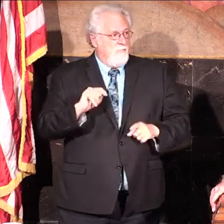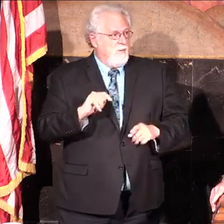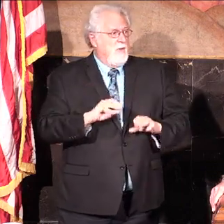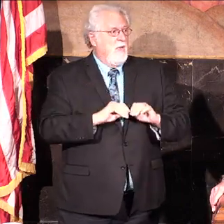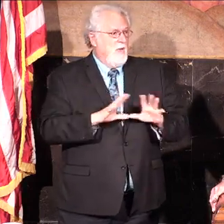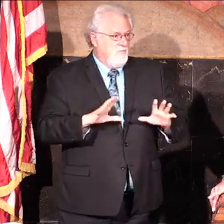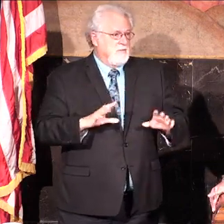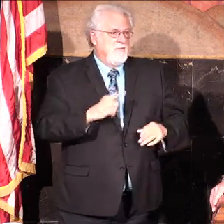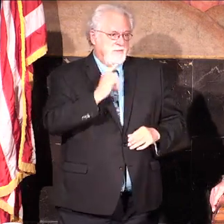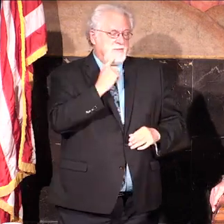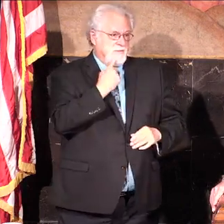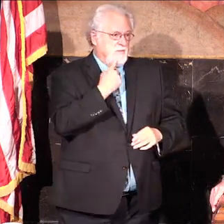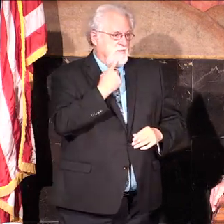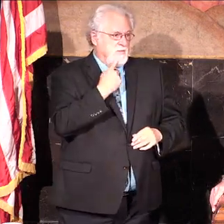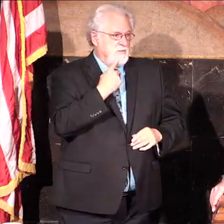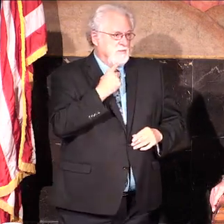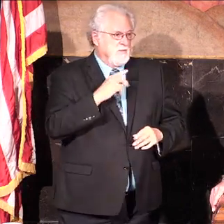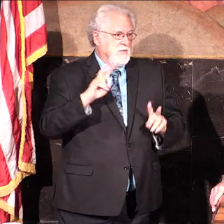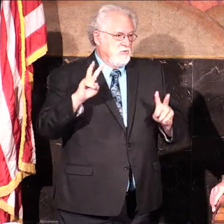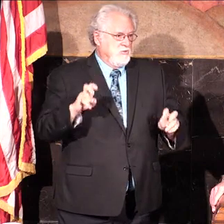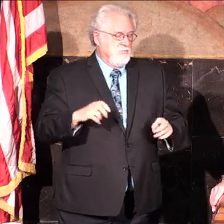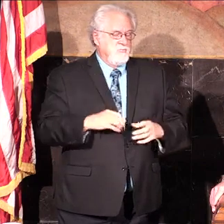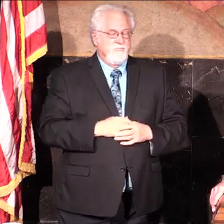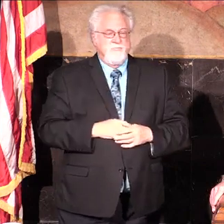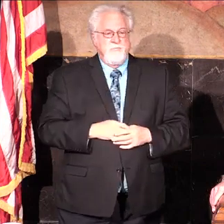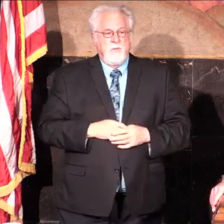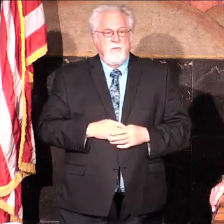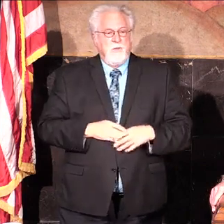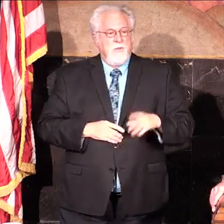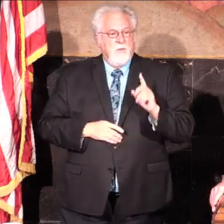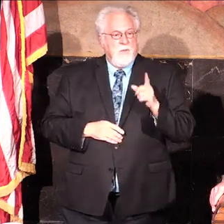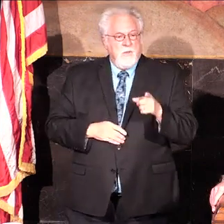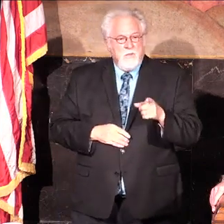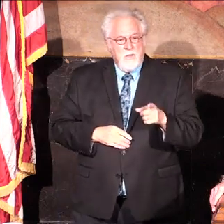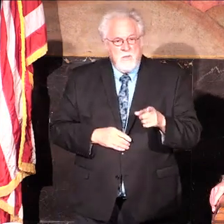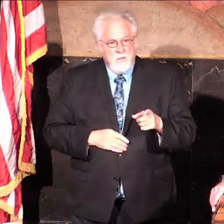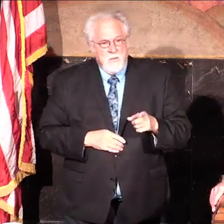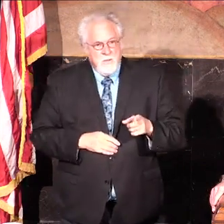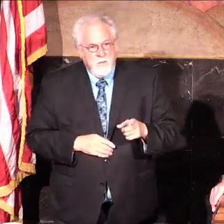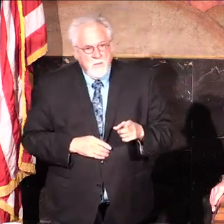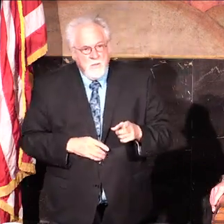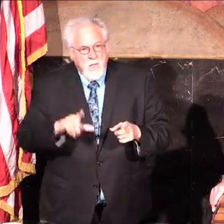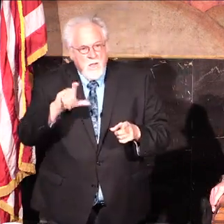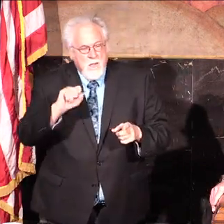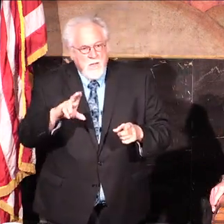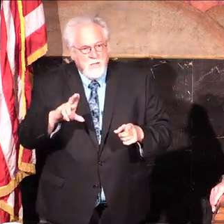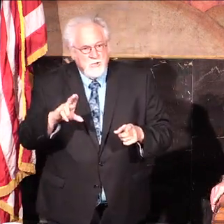it's a very serious matter, and we take it seriously. Yes, sir. Governor, LSU